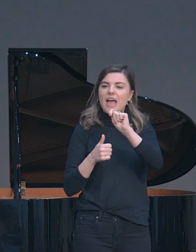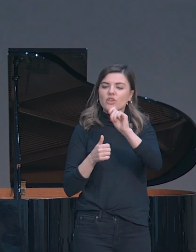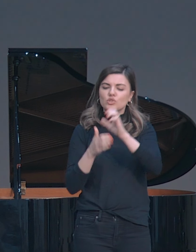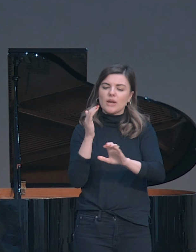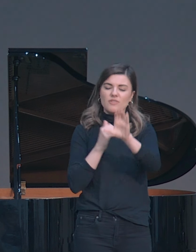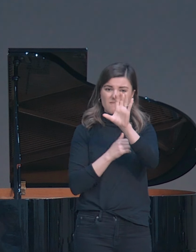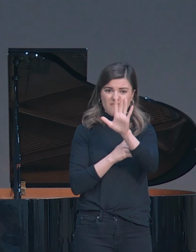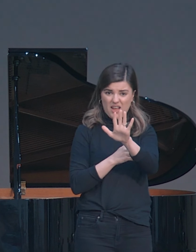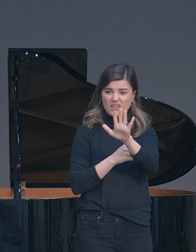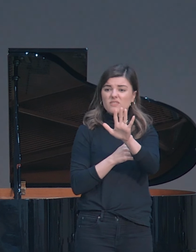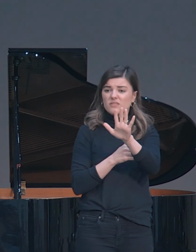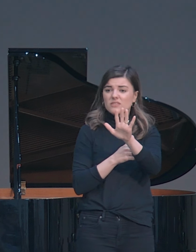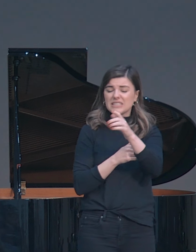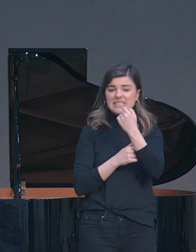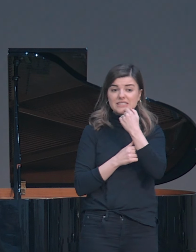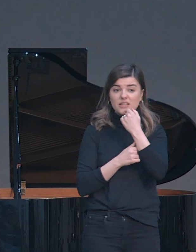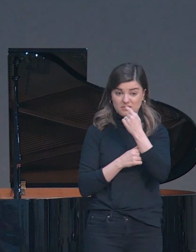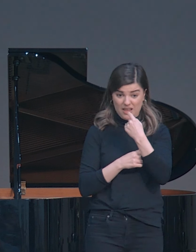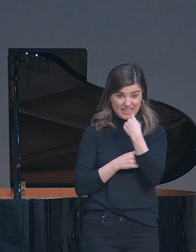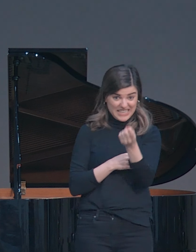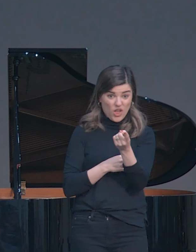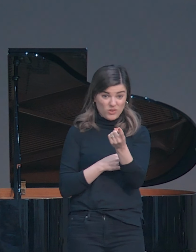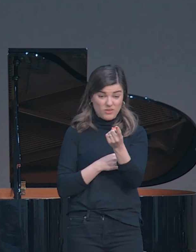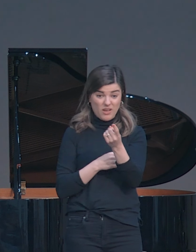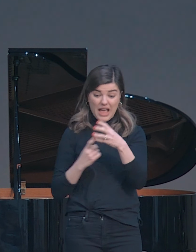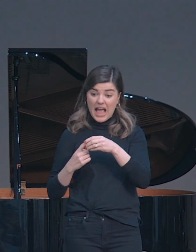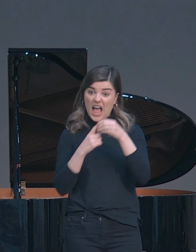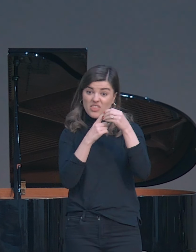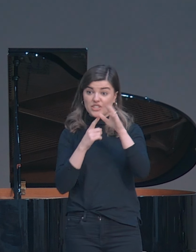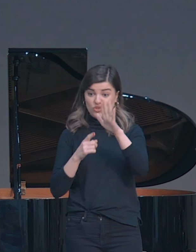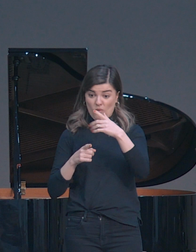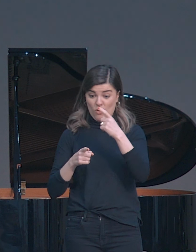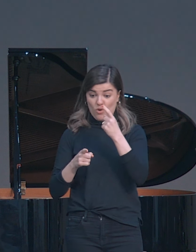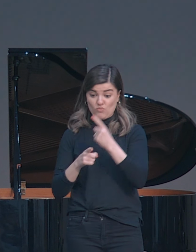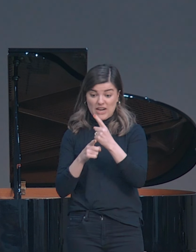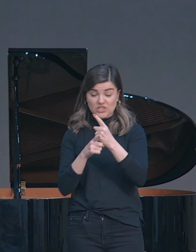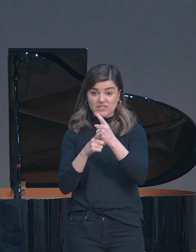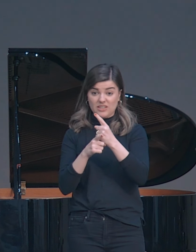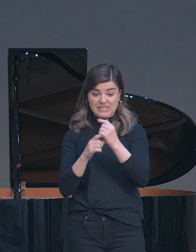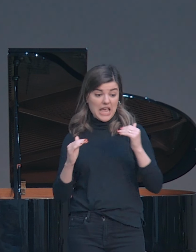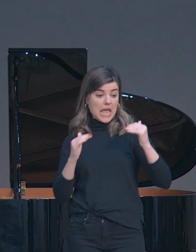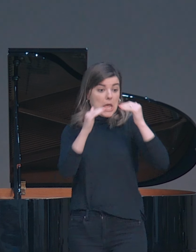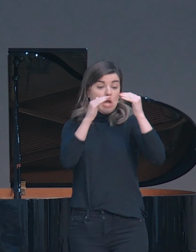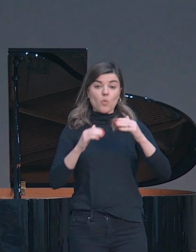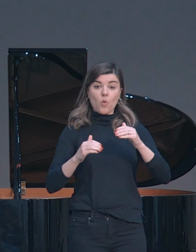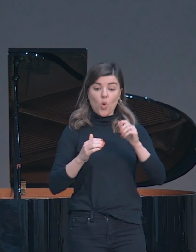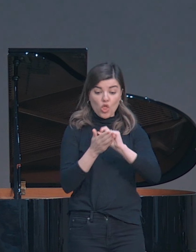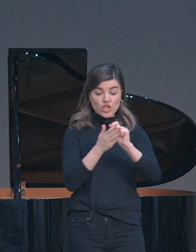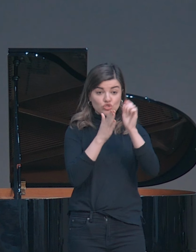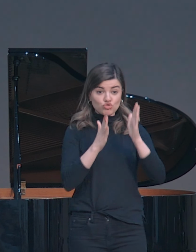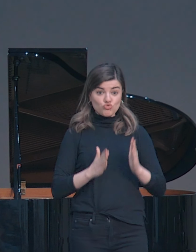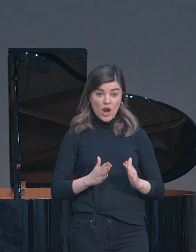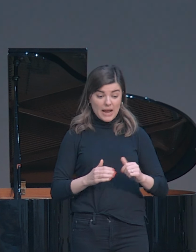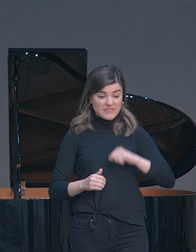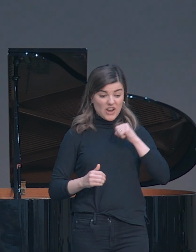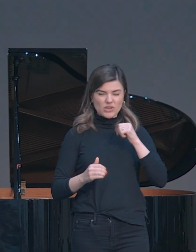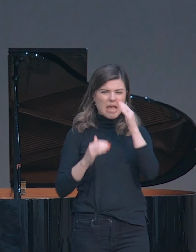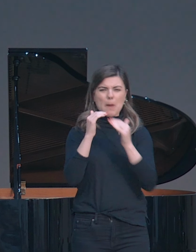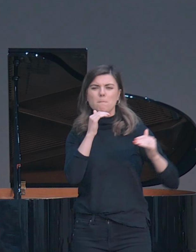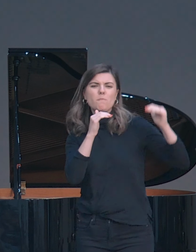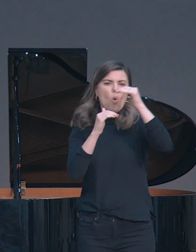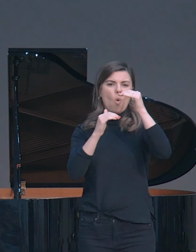He said, "For I tell you, unless your righteousness exceeds that of the scribes and